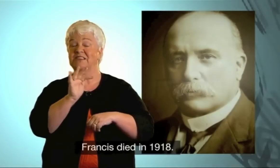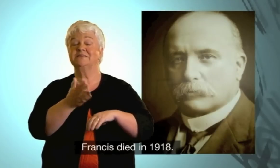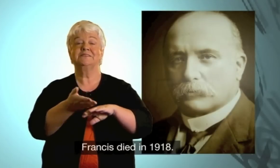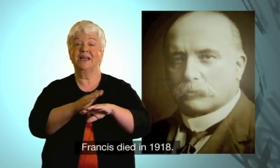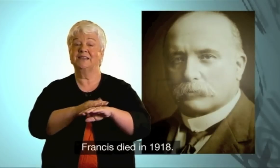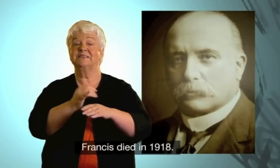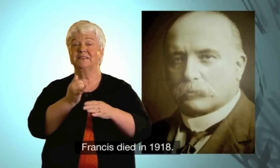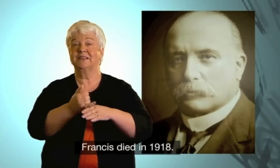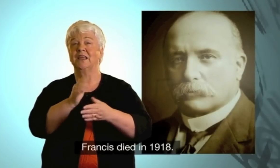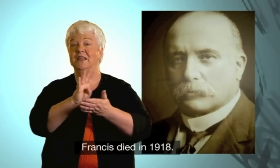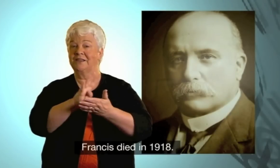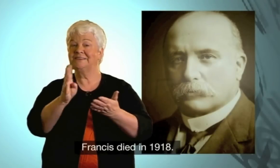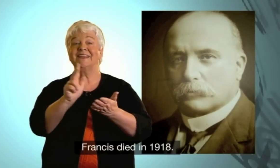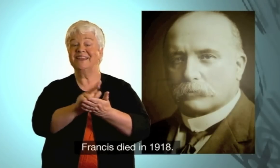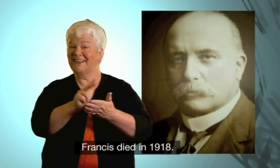Frances died in